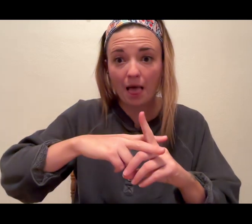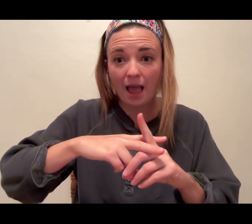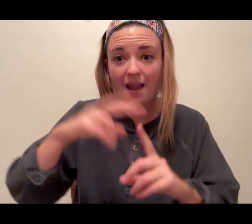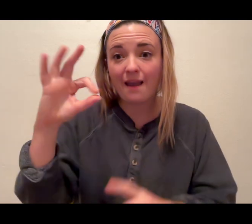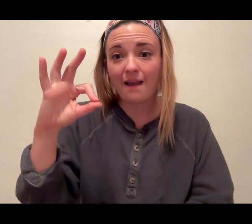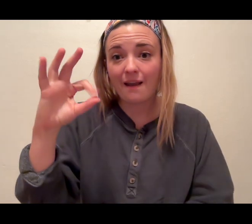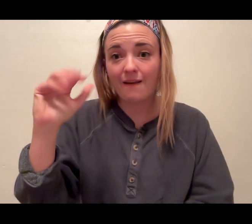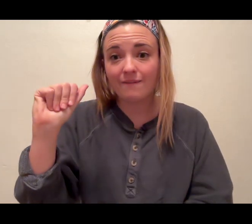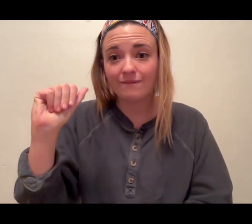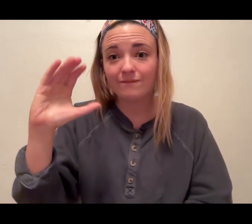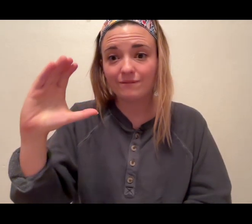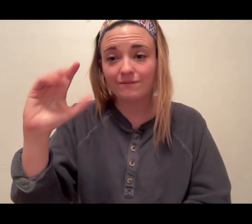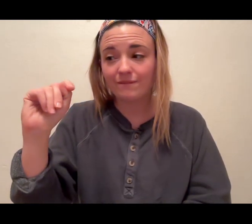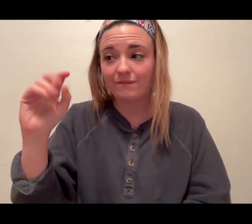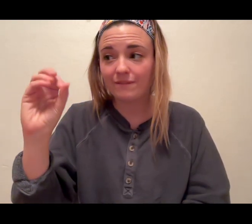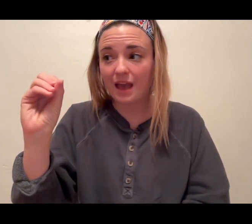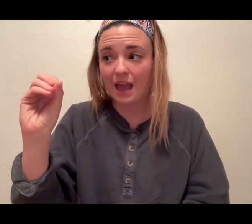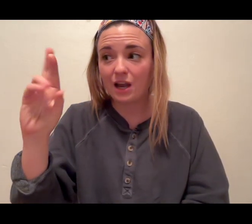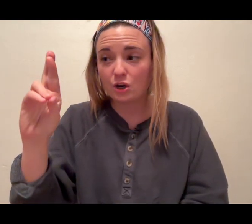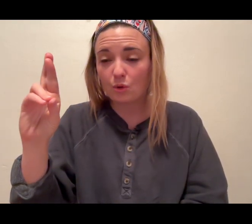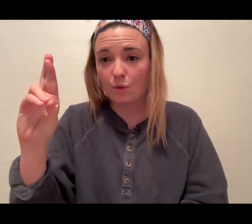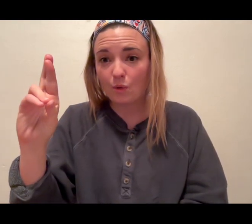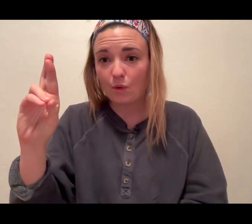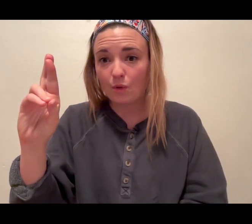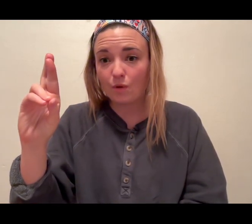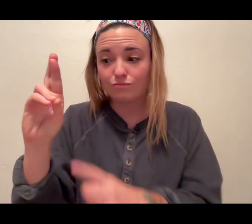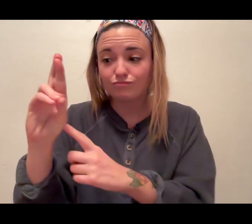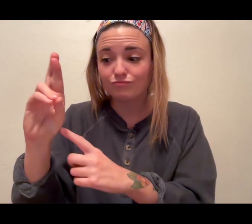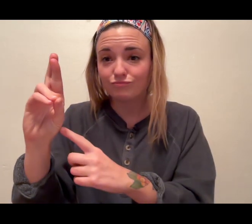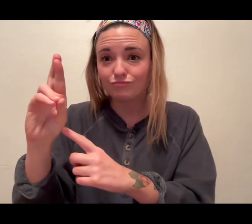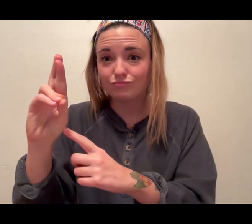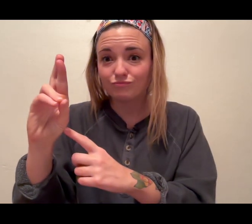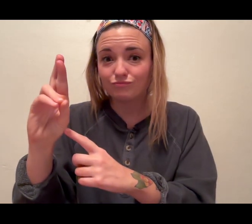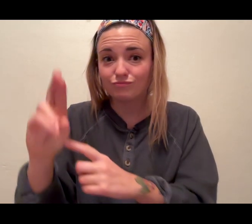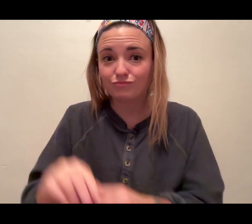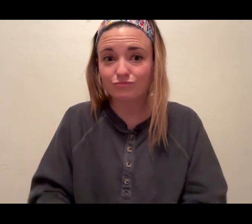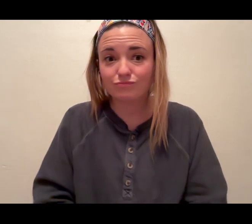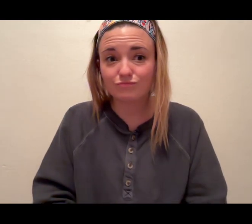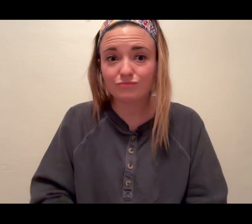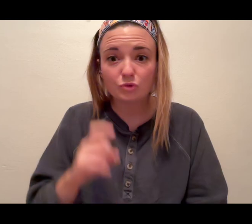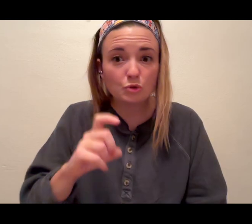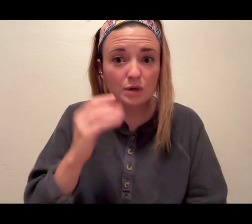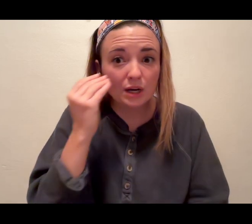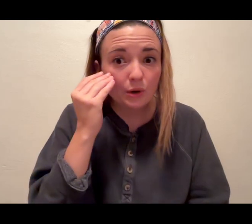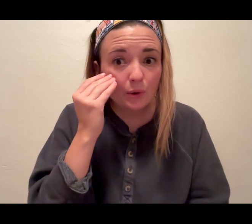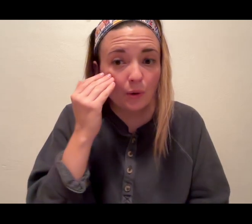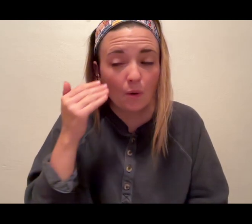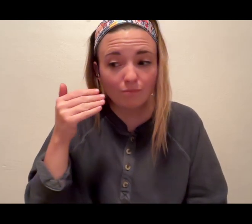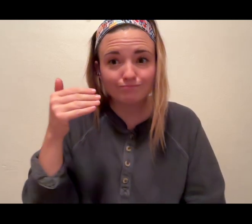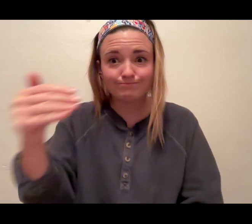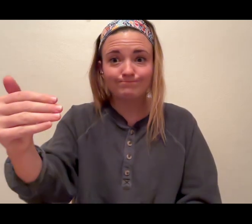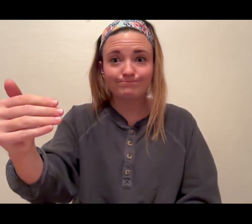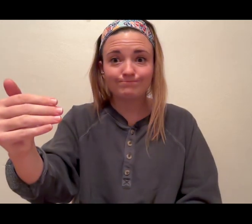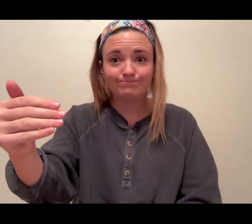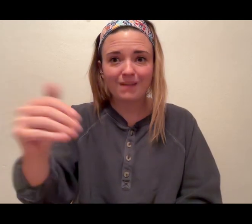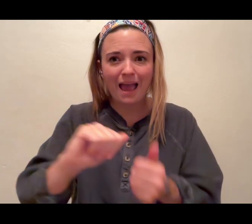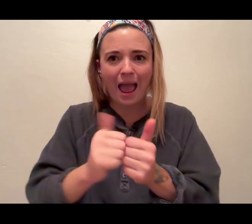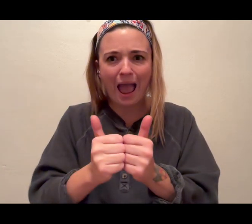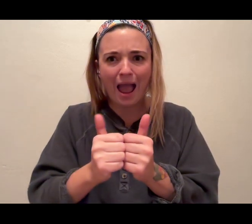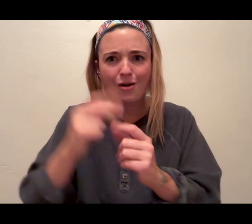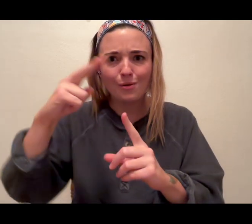because you'll see expressions like this in a fraction. You'll need to deal with them. You'll need to be able to factor